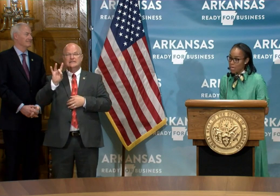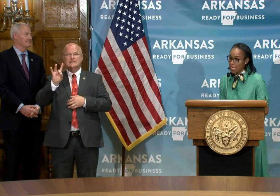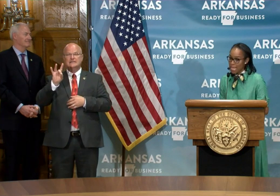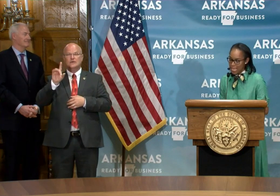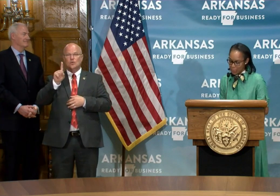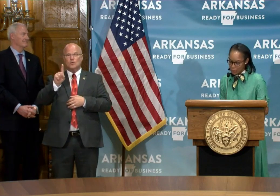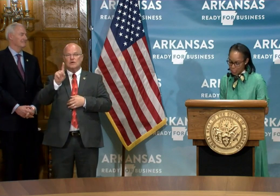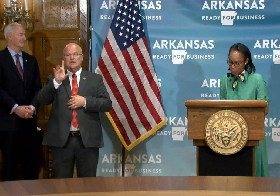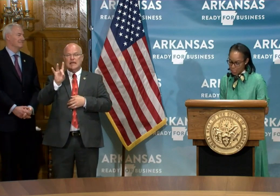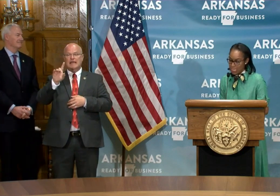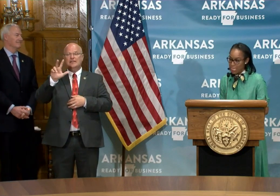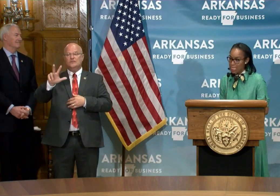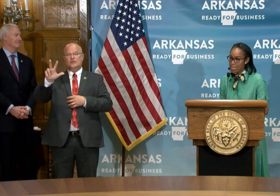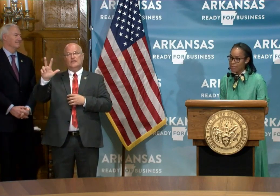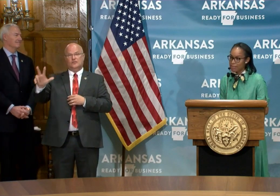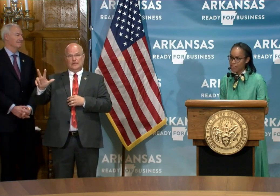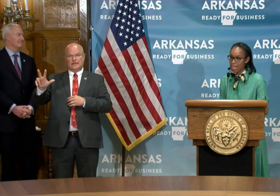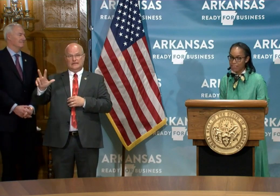is